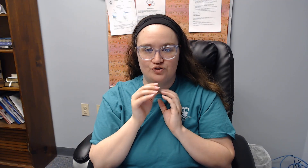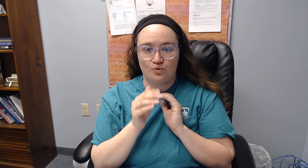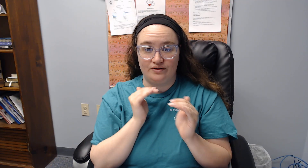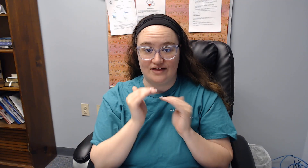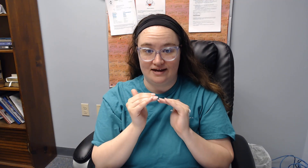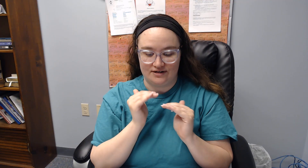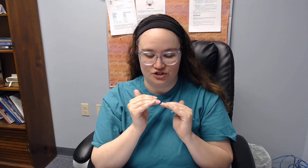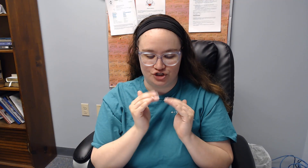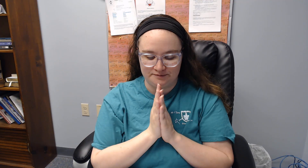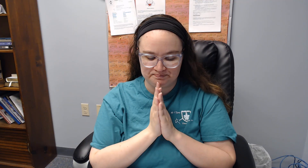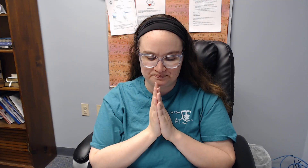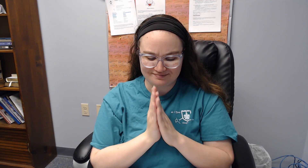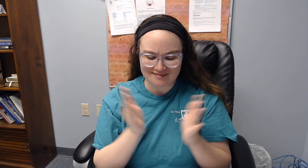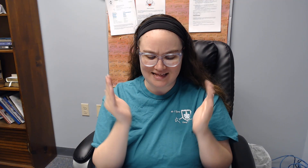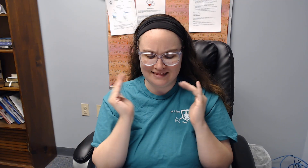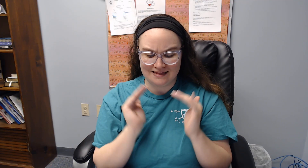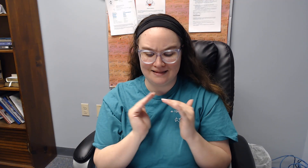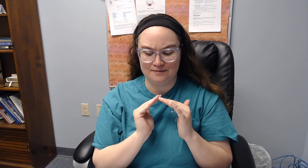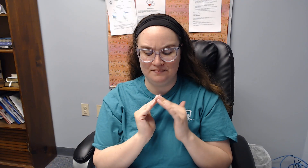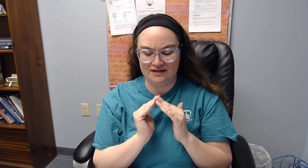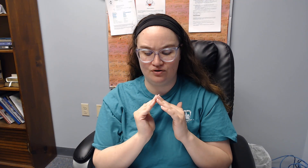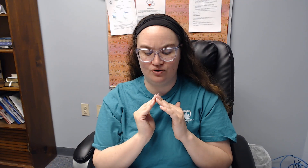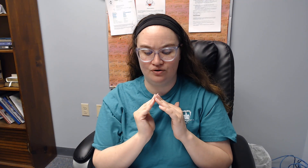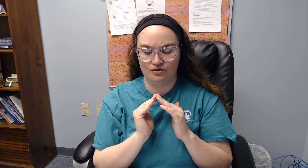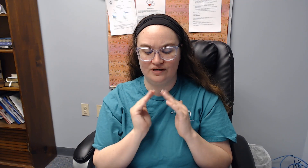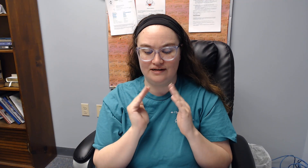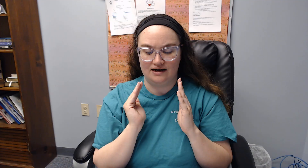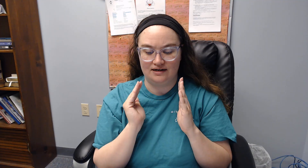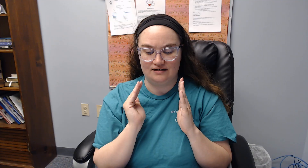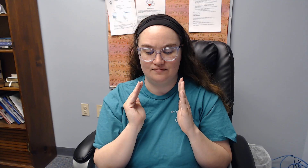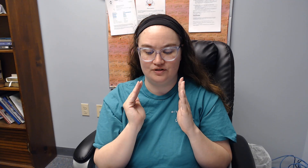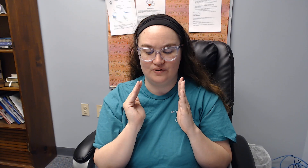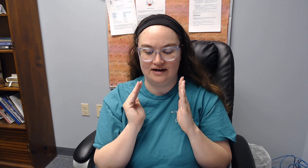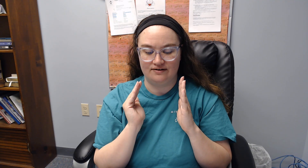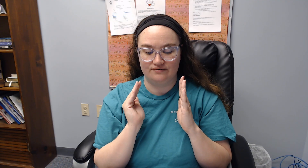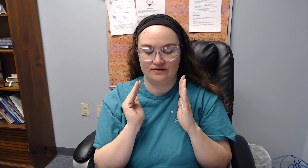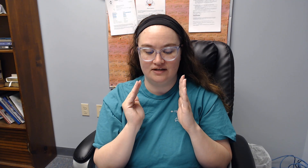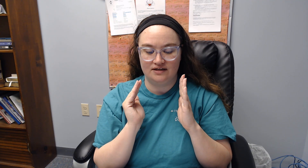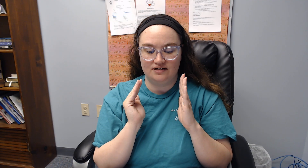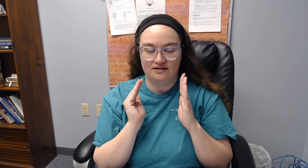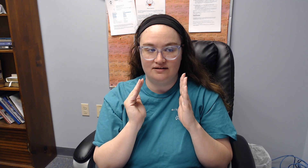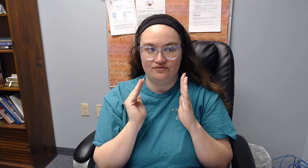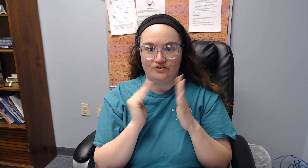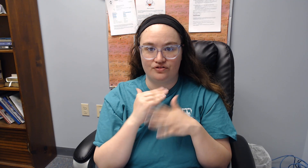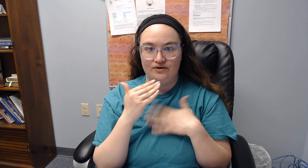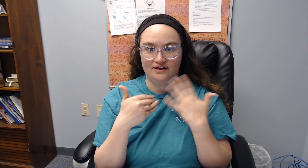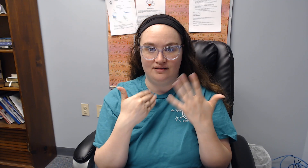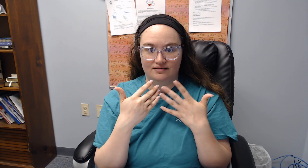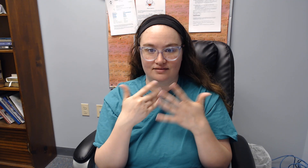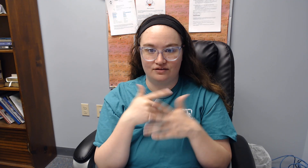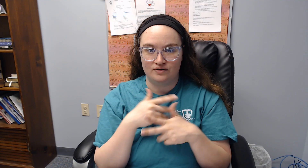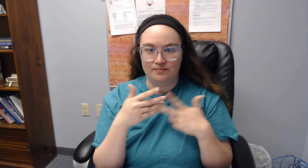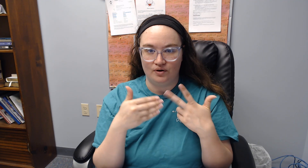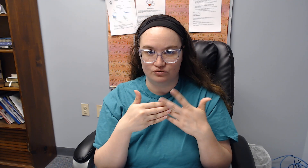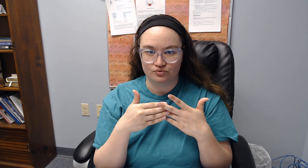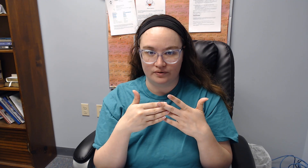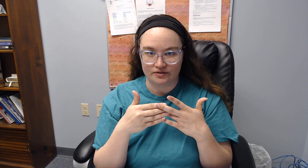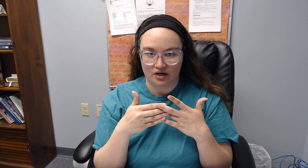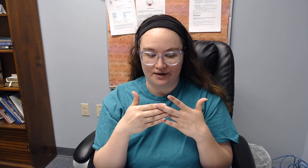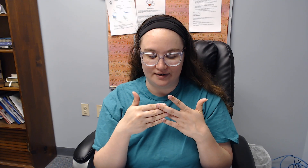toward that eardrum. And then in the middle, you have the three bones we were talking